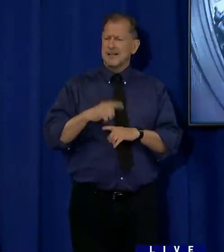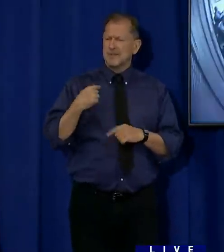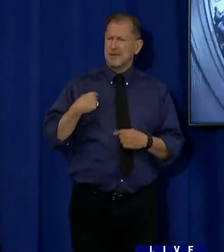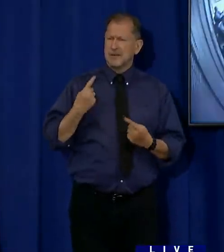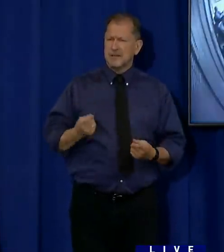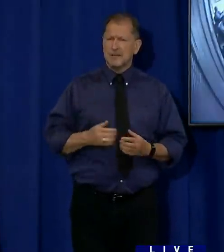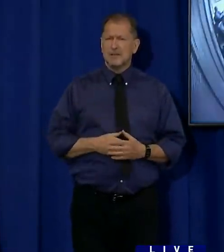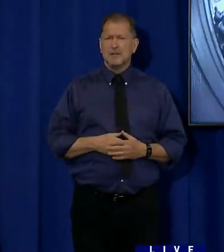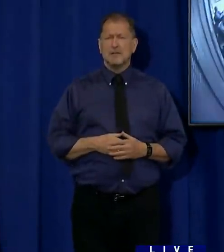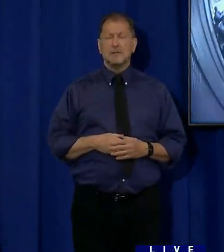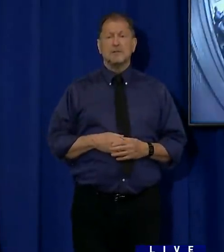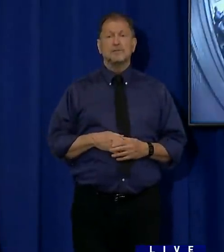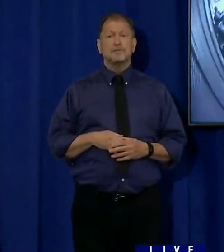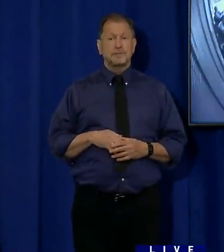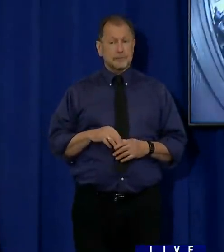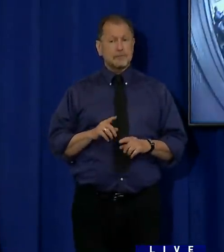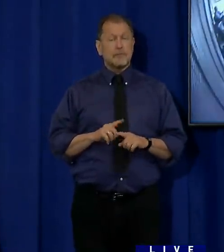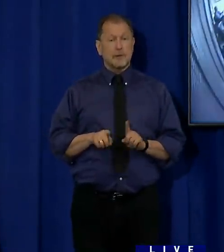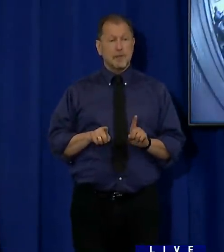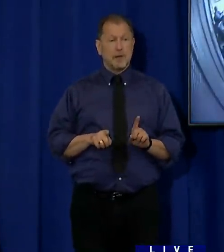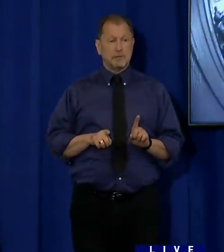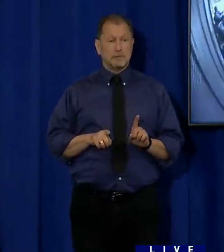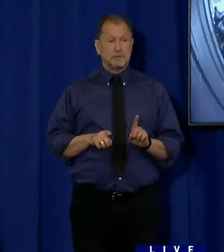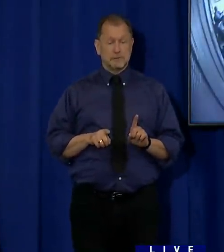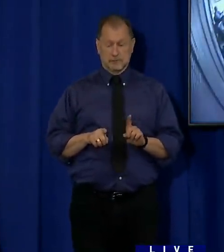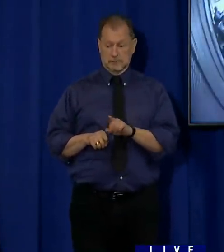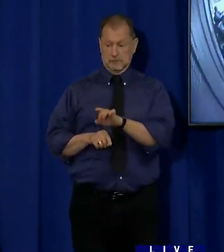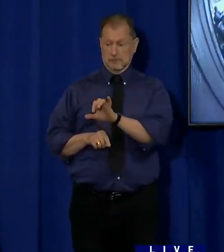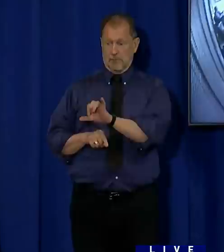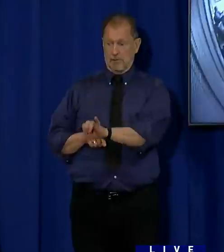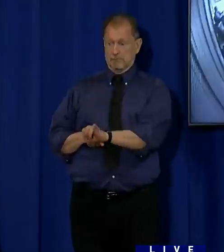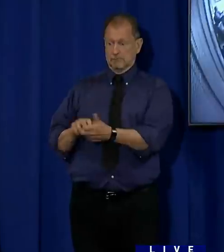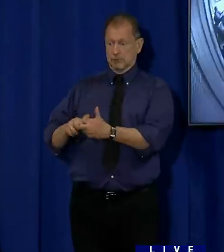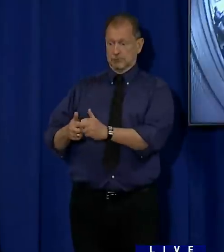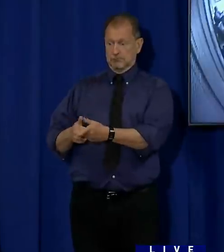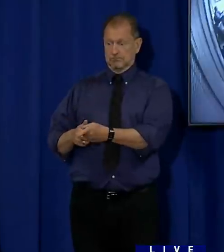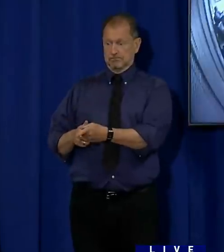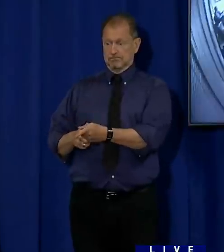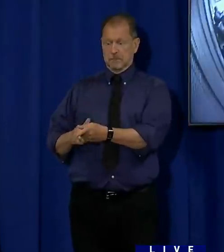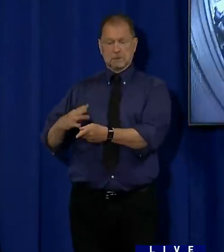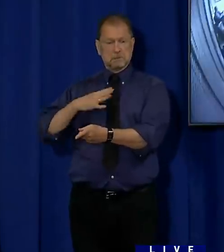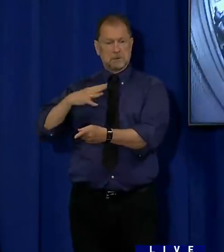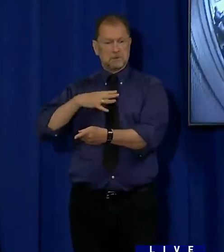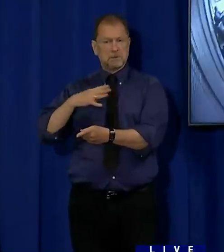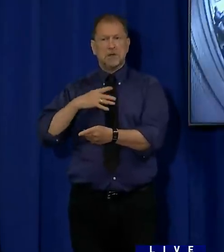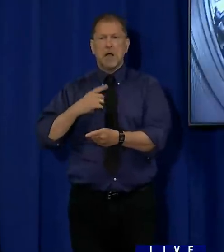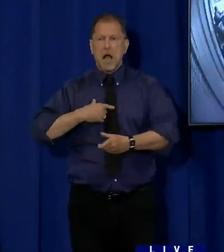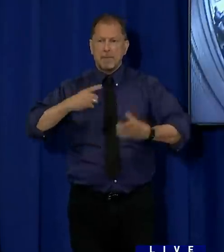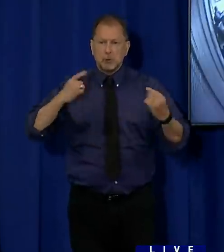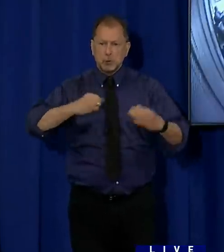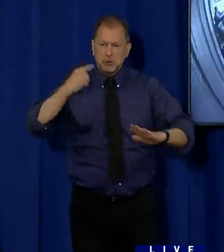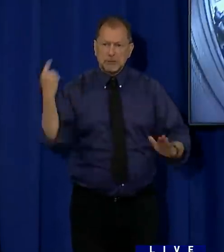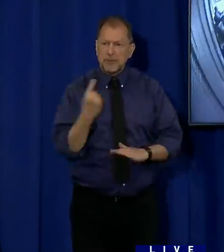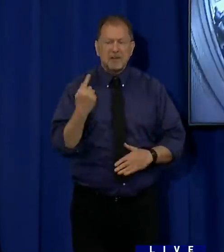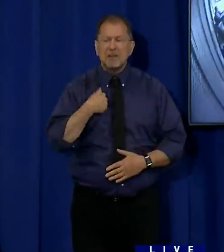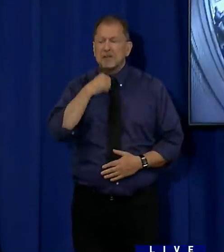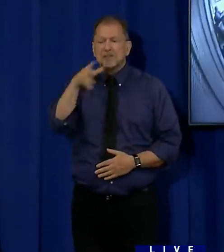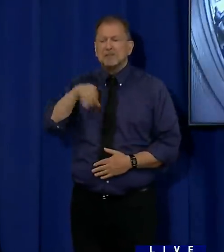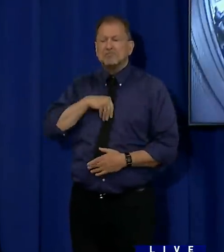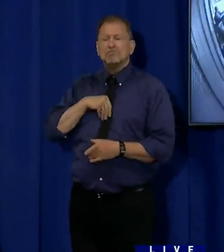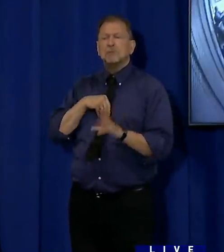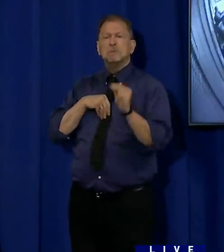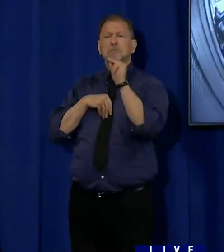But let's also not lose sight of the opportunity that this presents. This is a moment to be